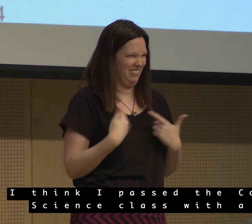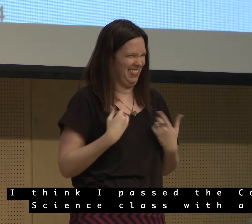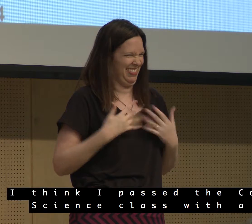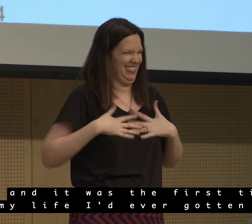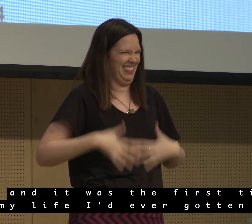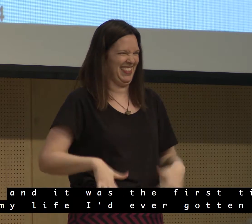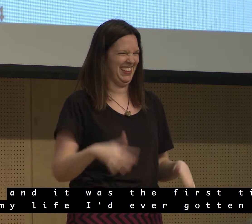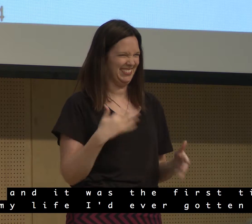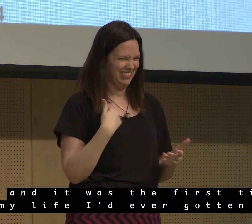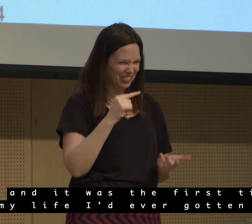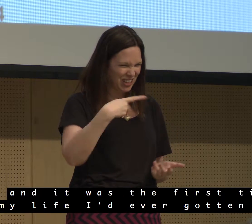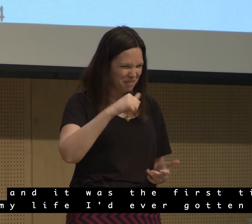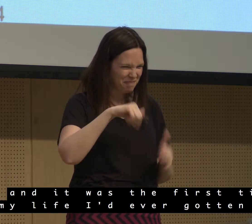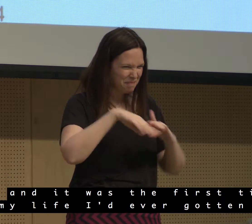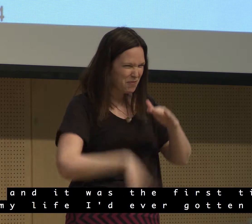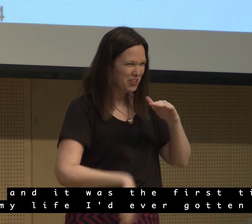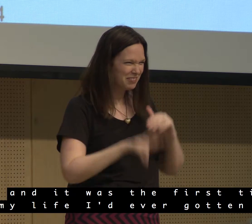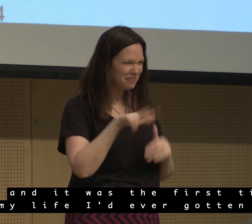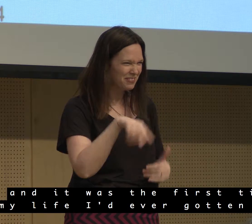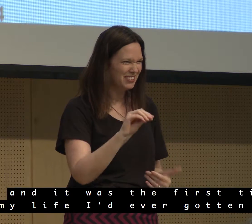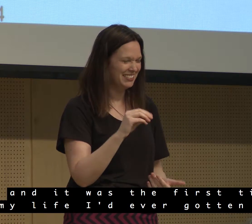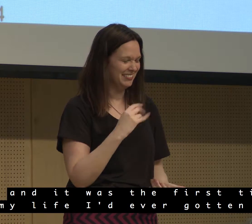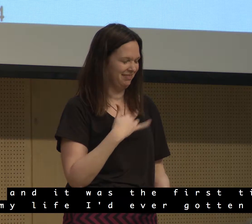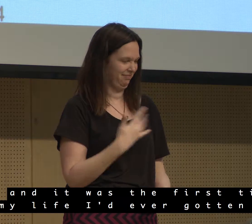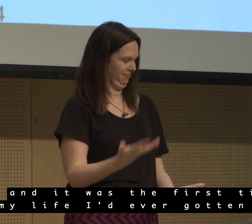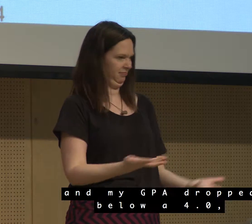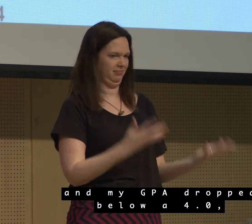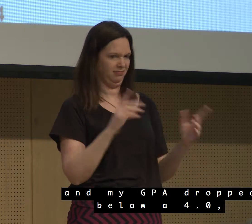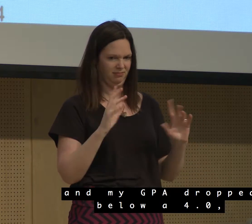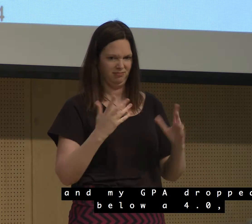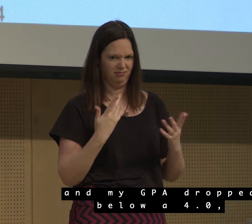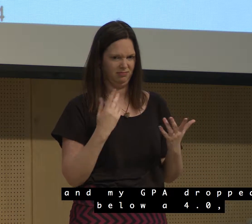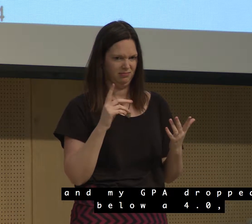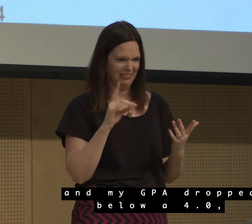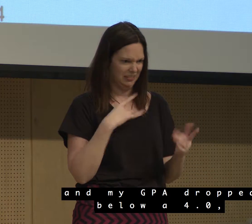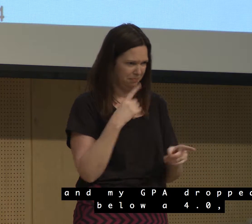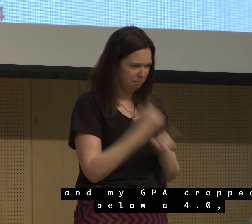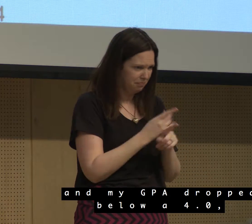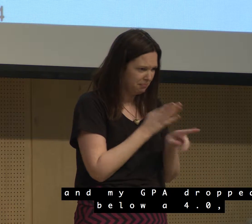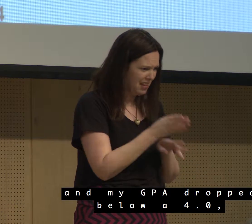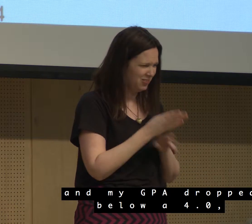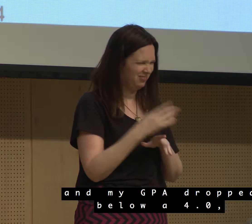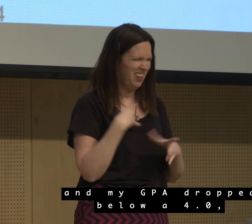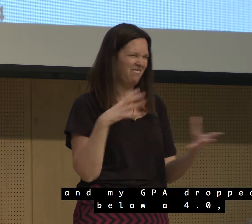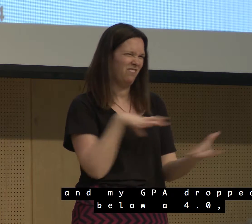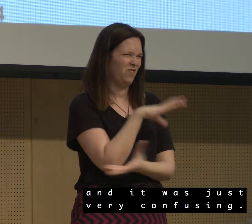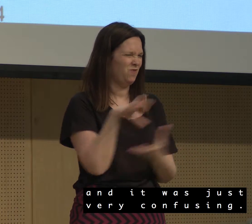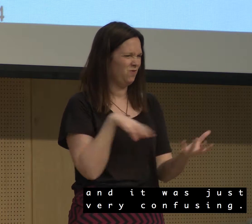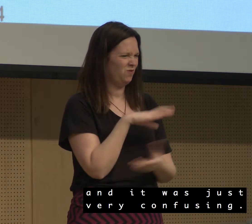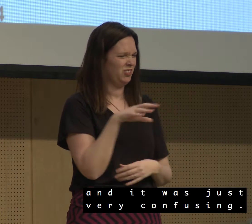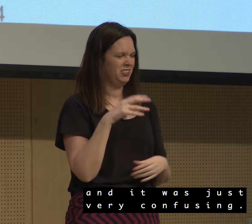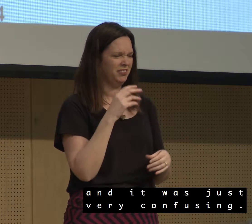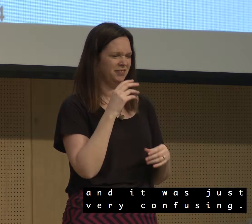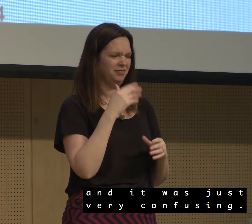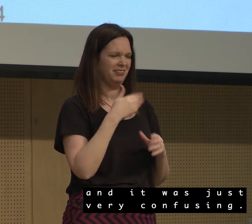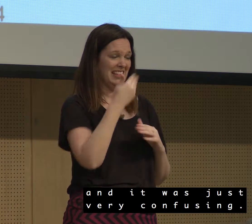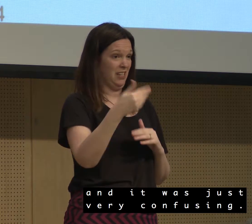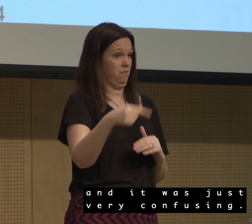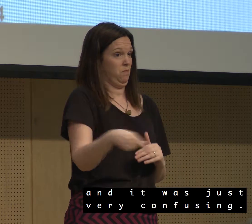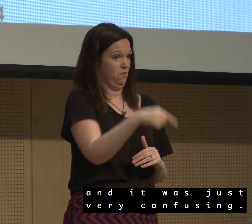with a C, and it was the first time in my life I'd ever gotten a C. And my GPA dropped below a 4.0, and it was just very